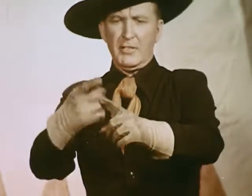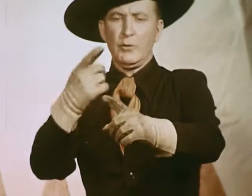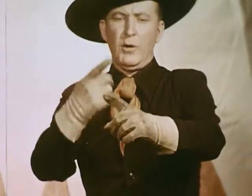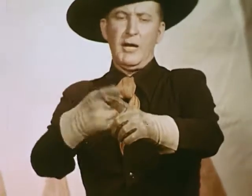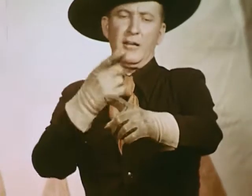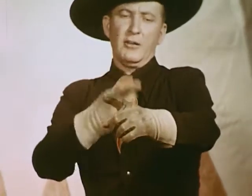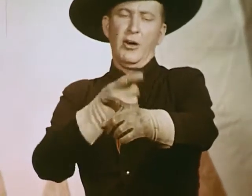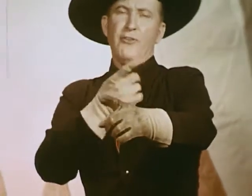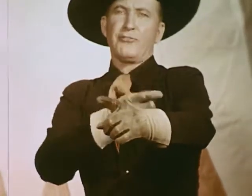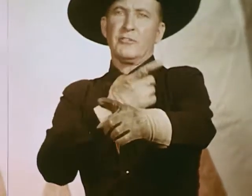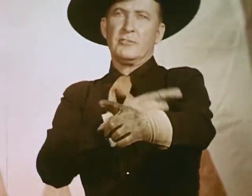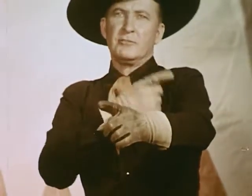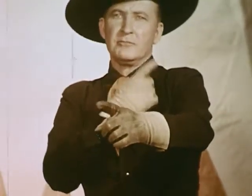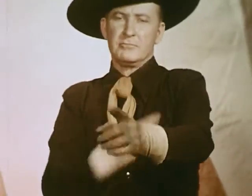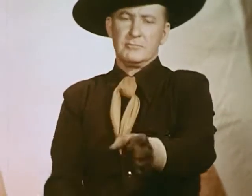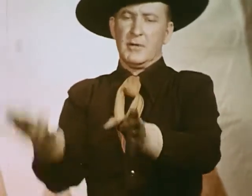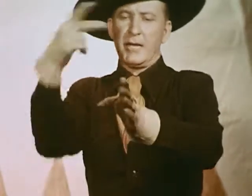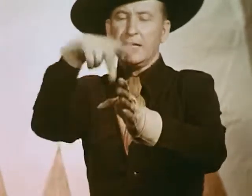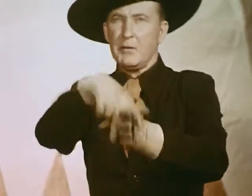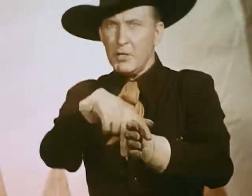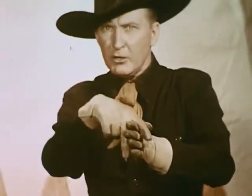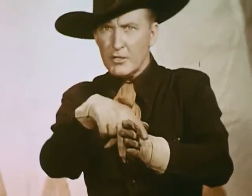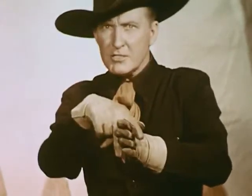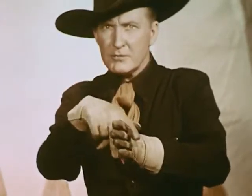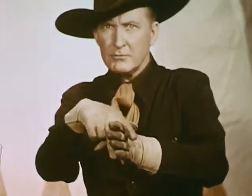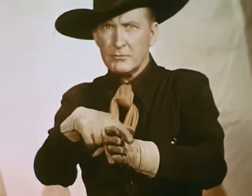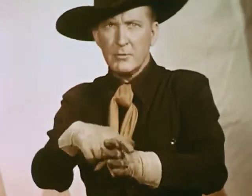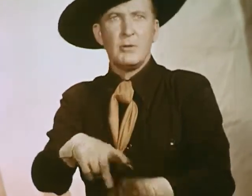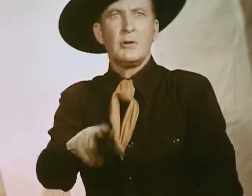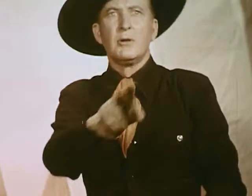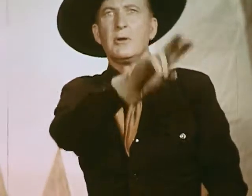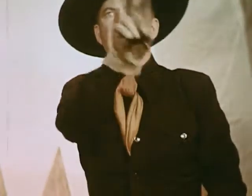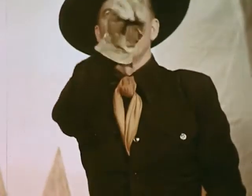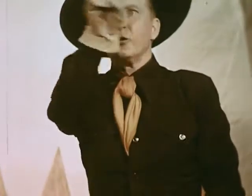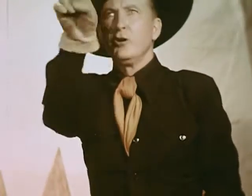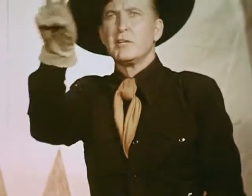Every little while, often, I get on my horse and I go hunting.